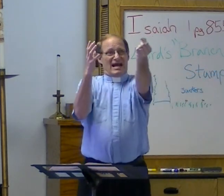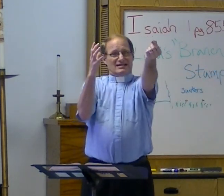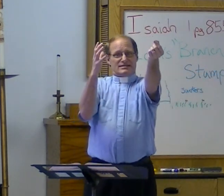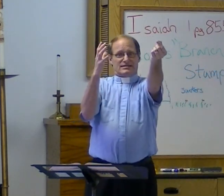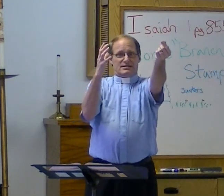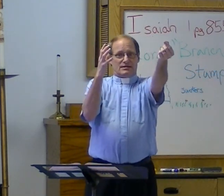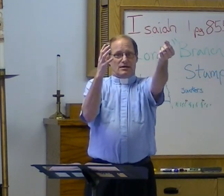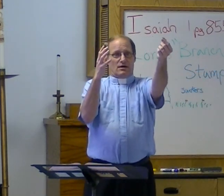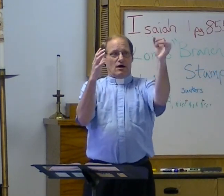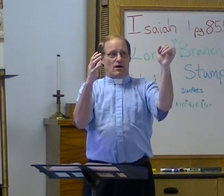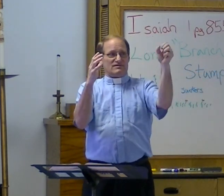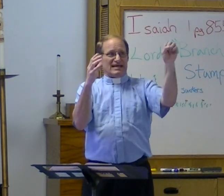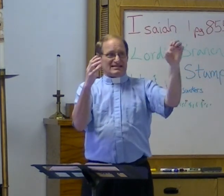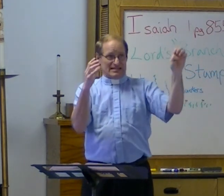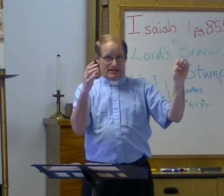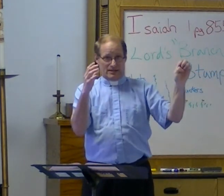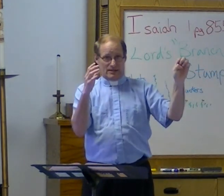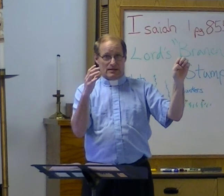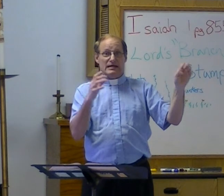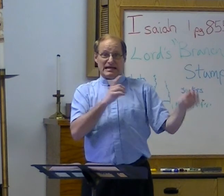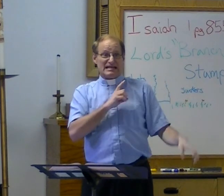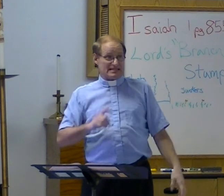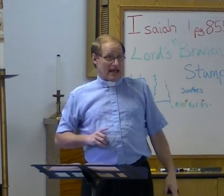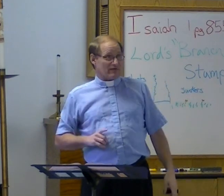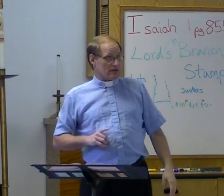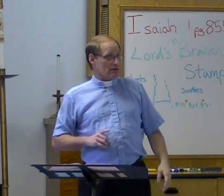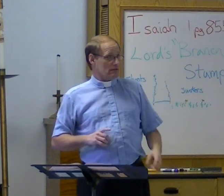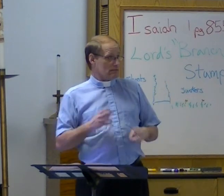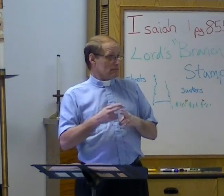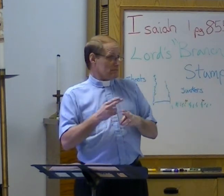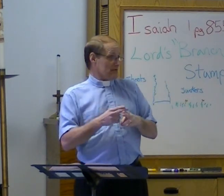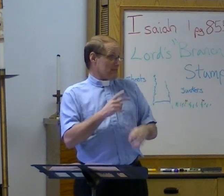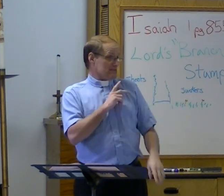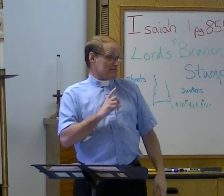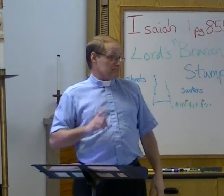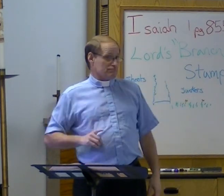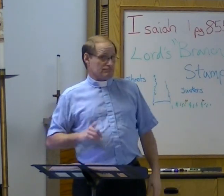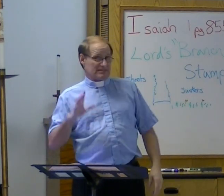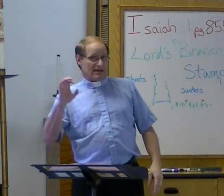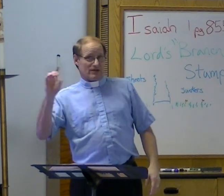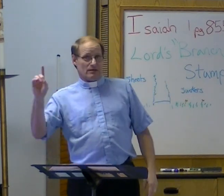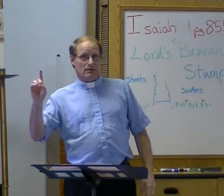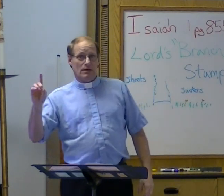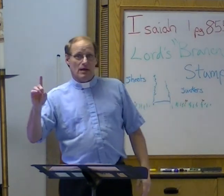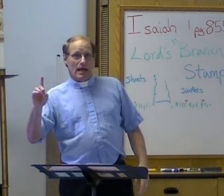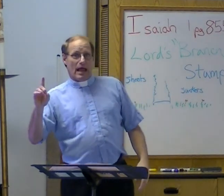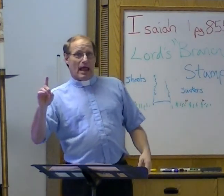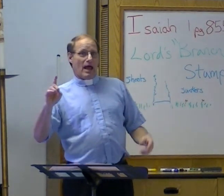branch of Jesse is David. His name is David.